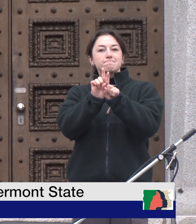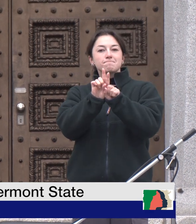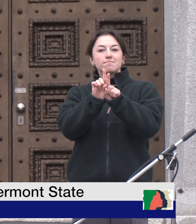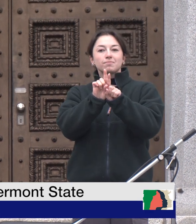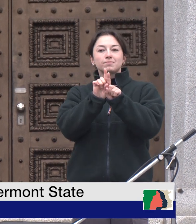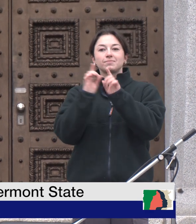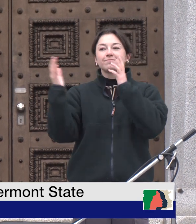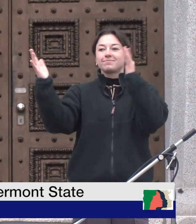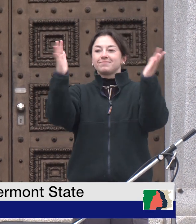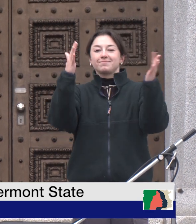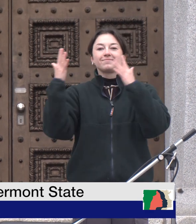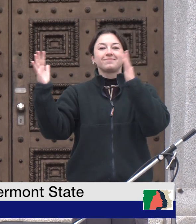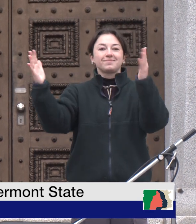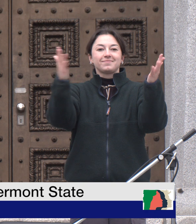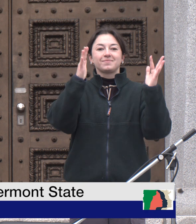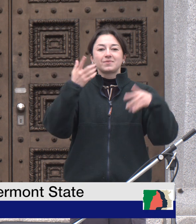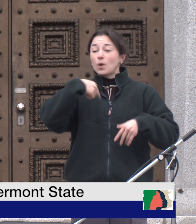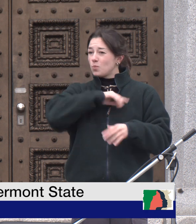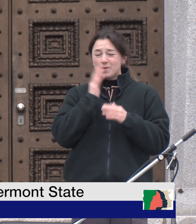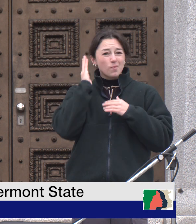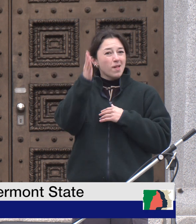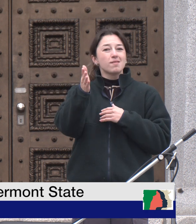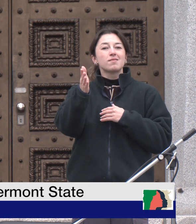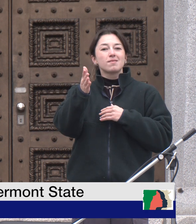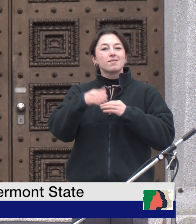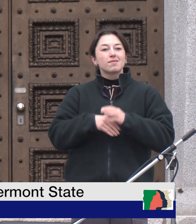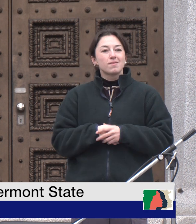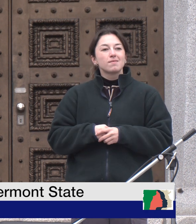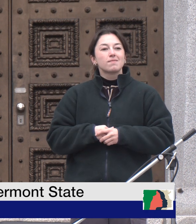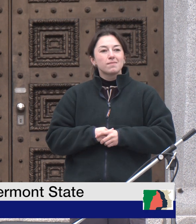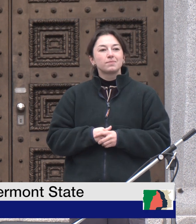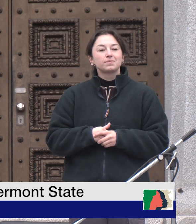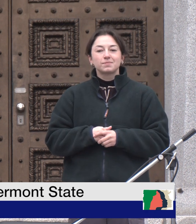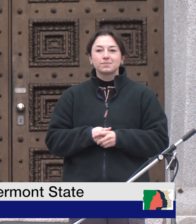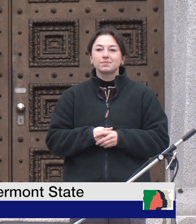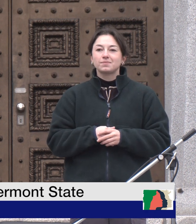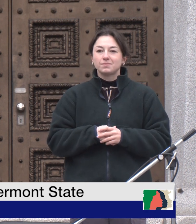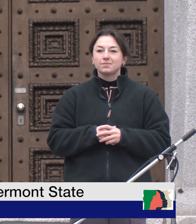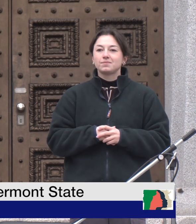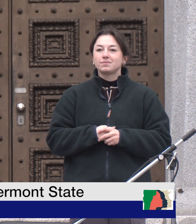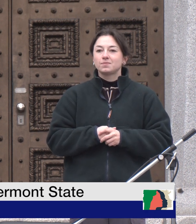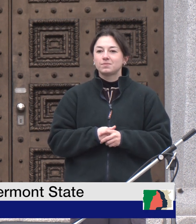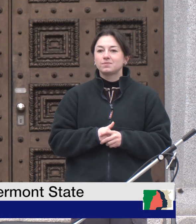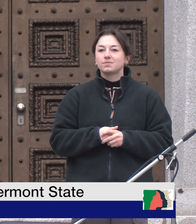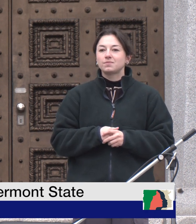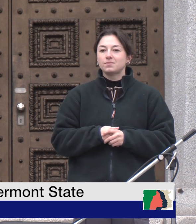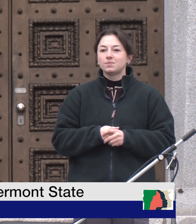side. And we will.